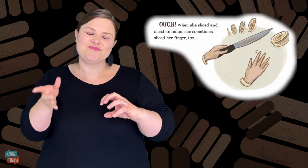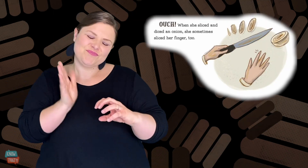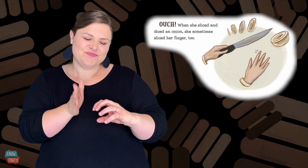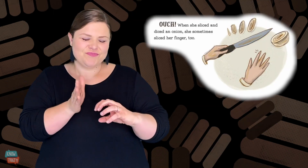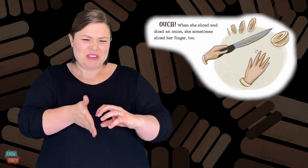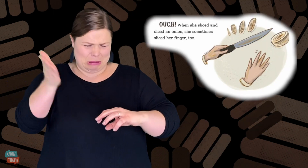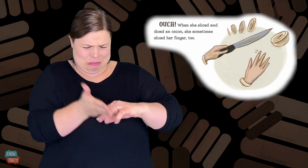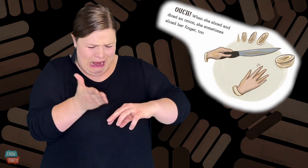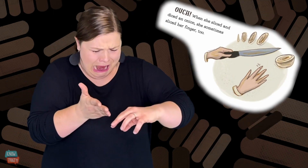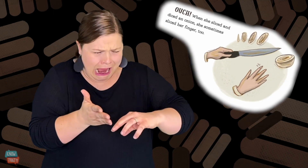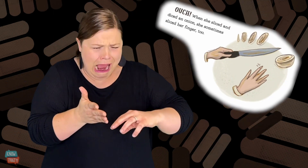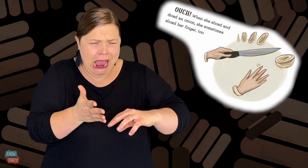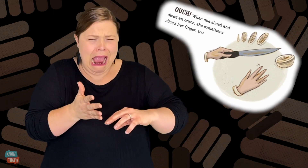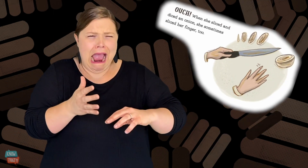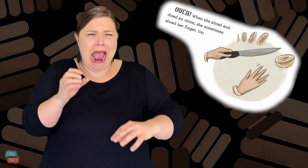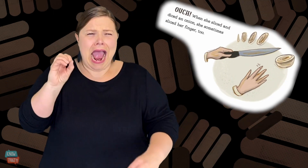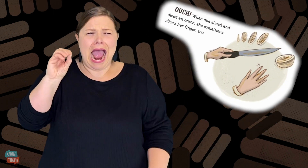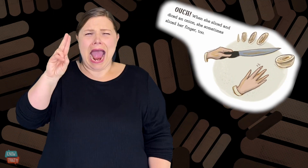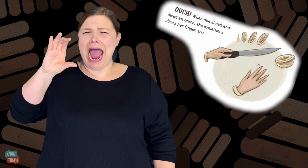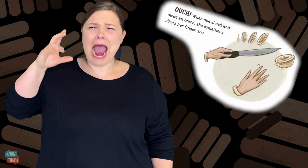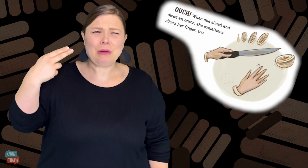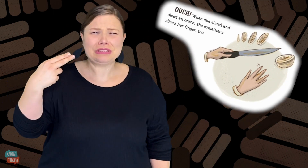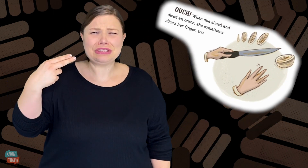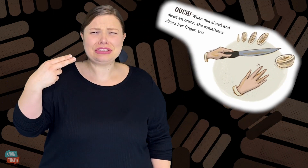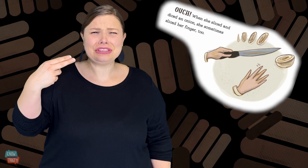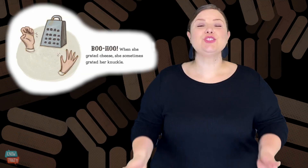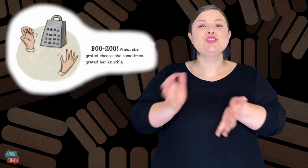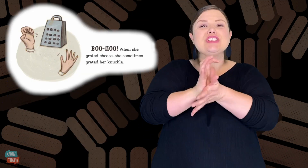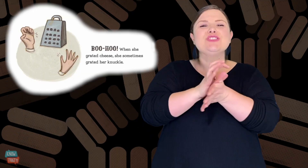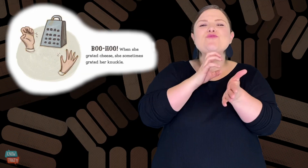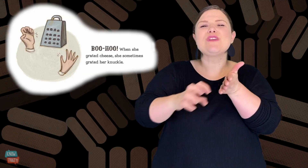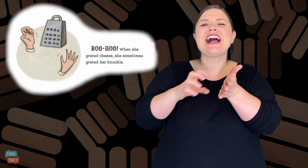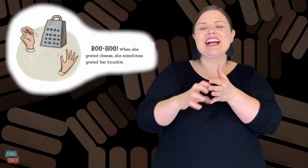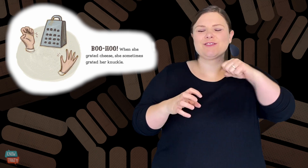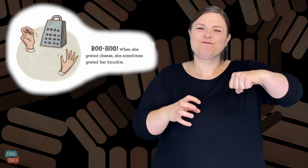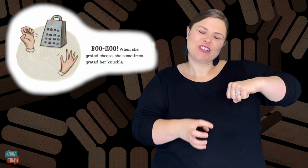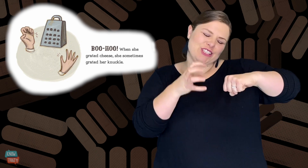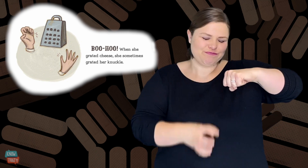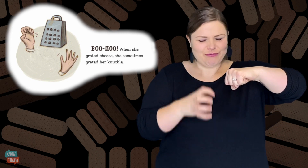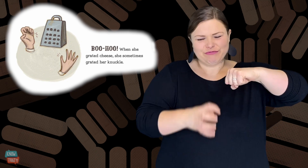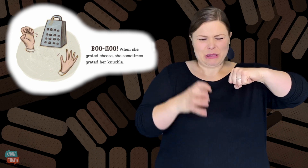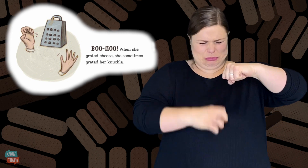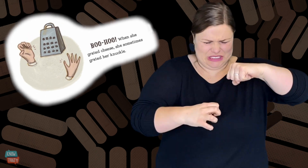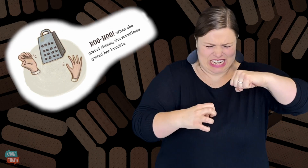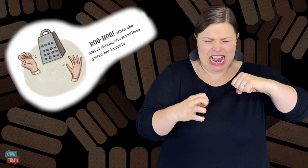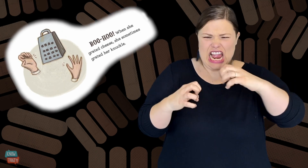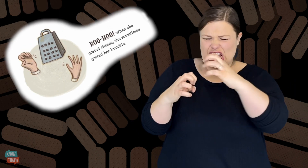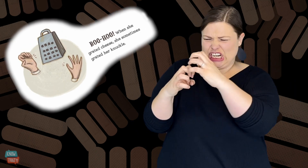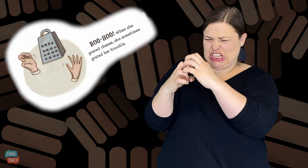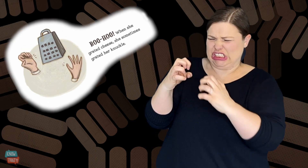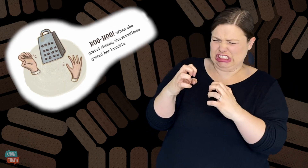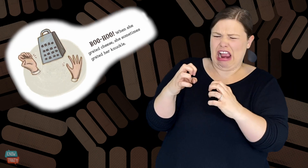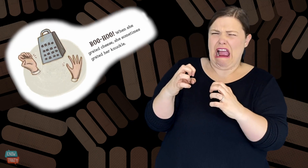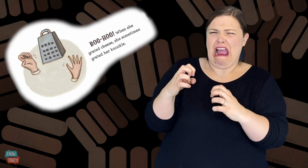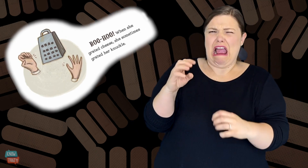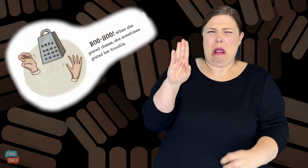diced an onion, she sometimes sliced her finger too. Ouch! When she grated cheese, she sometimes grated her knuckle.